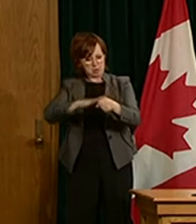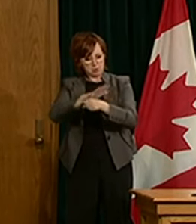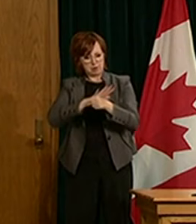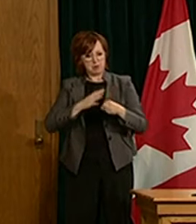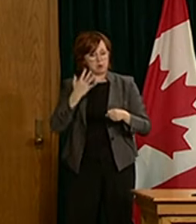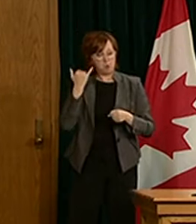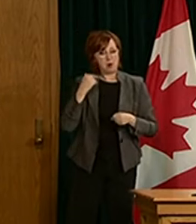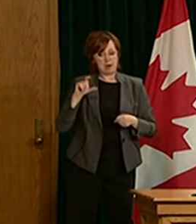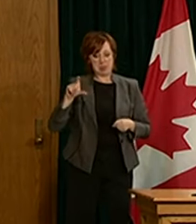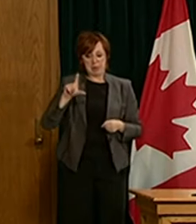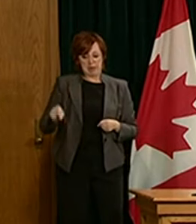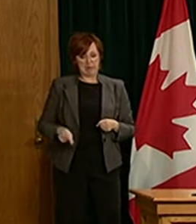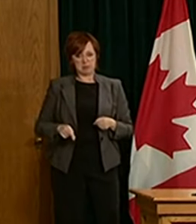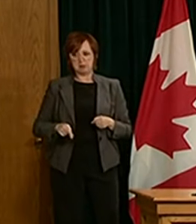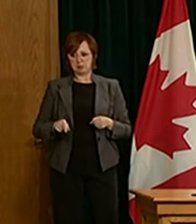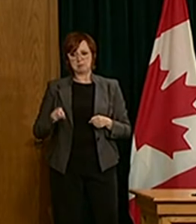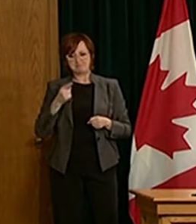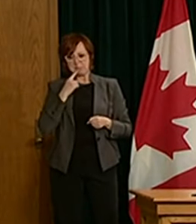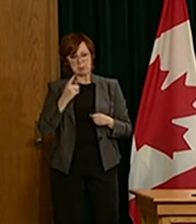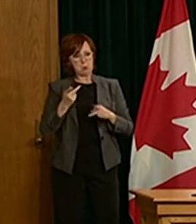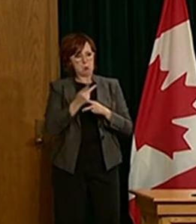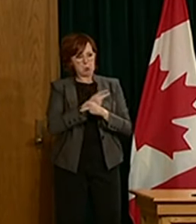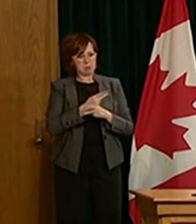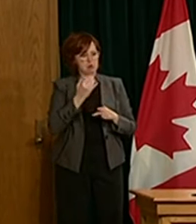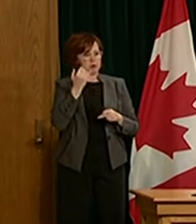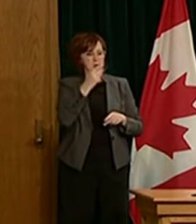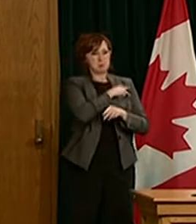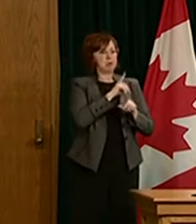it contributed to their death toll.